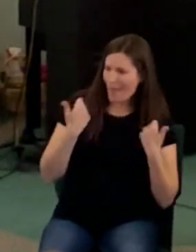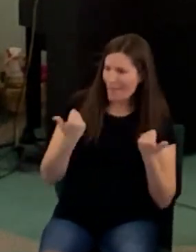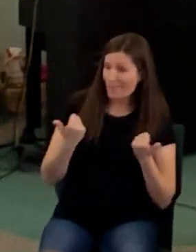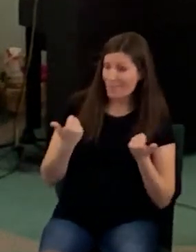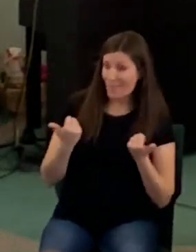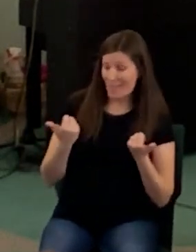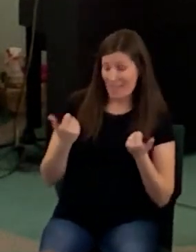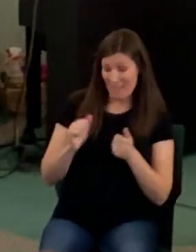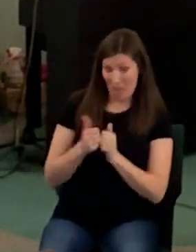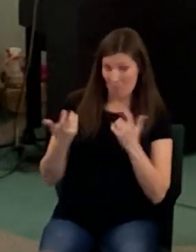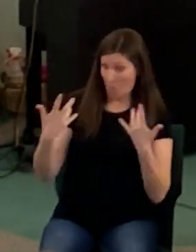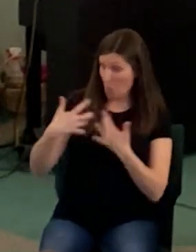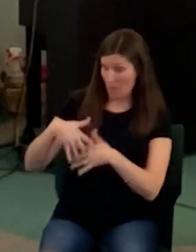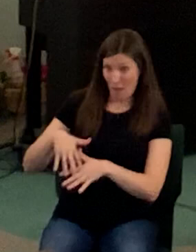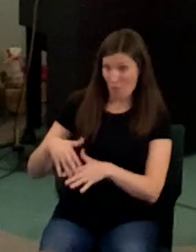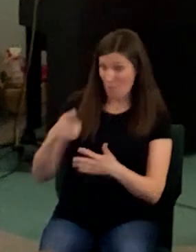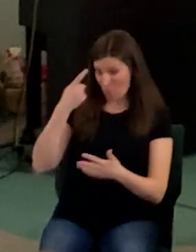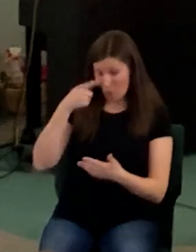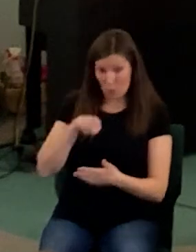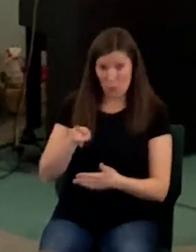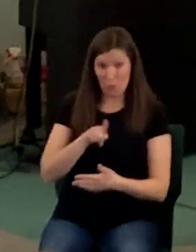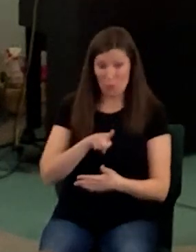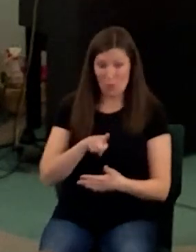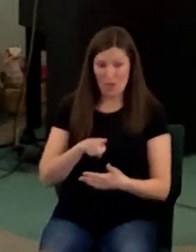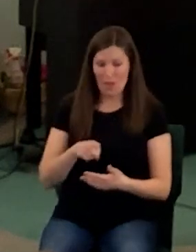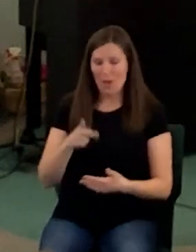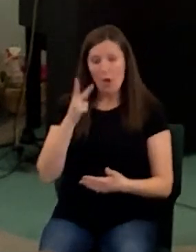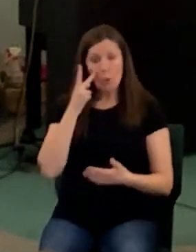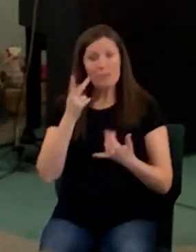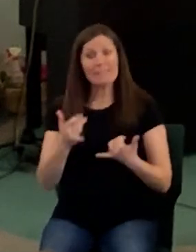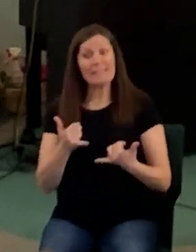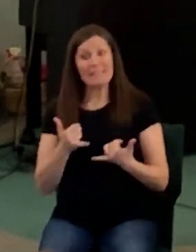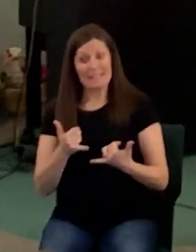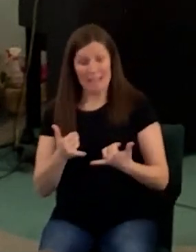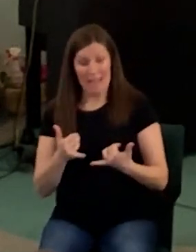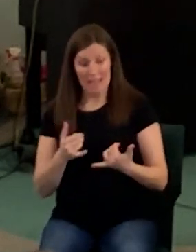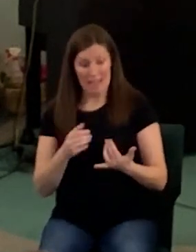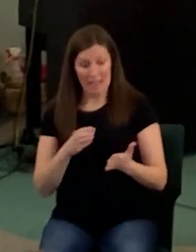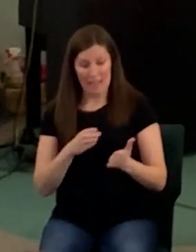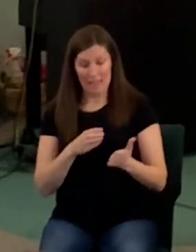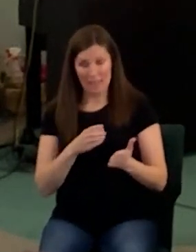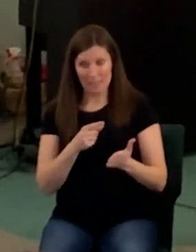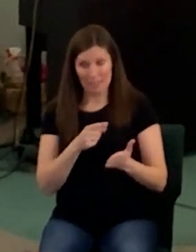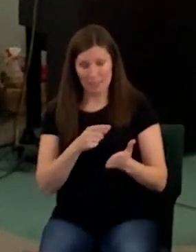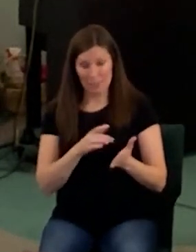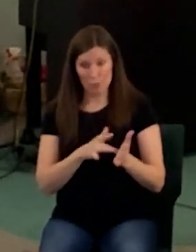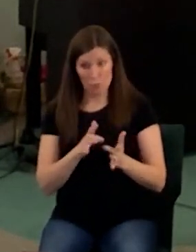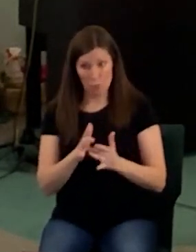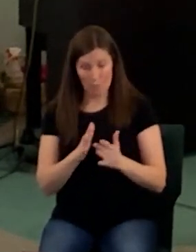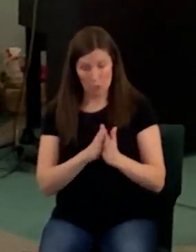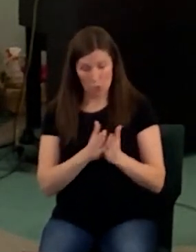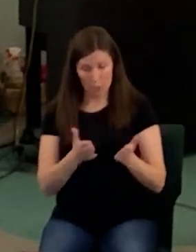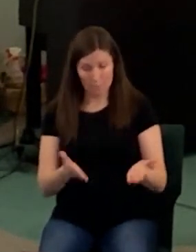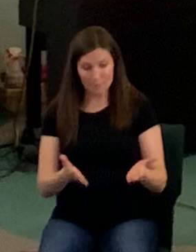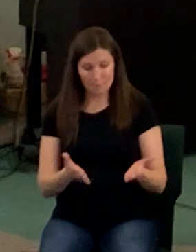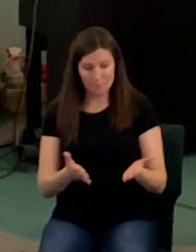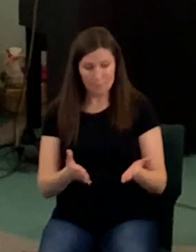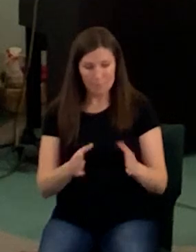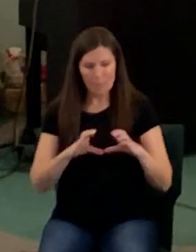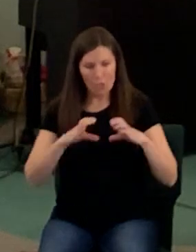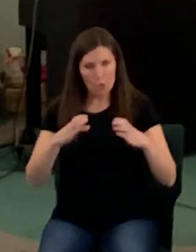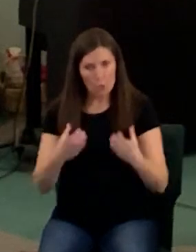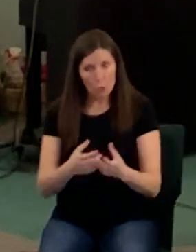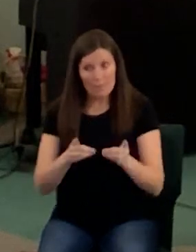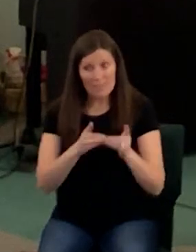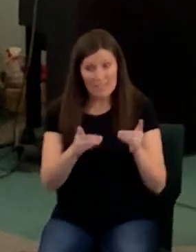for you? We're going to see here today in this passage that Pam read for us, a group of disciples that